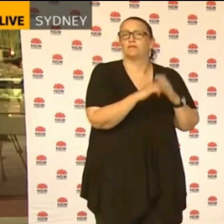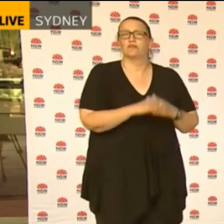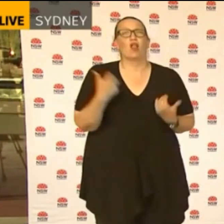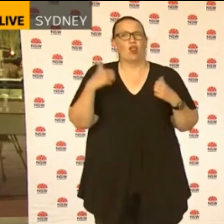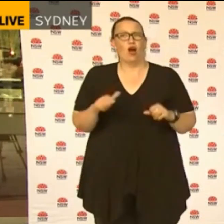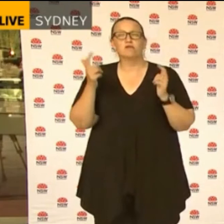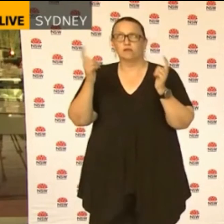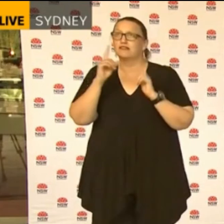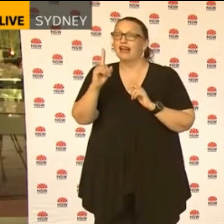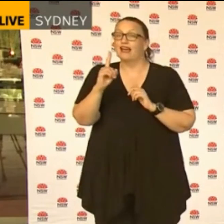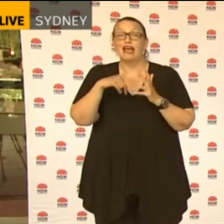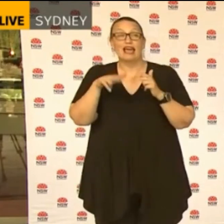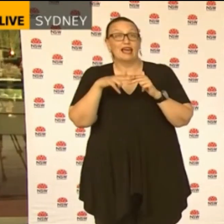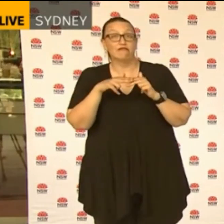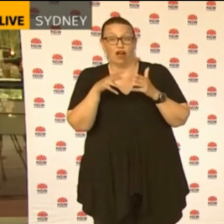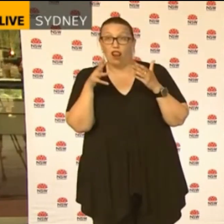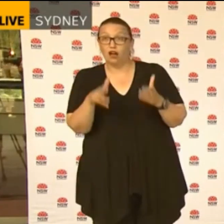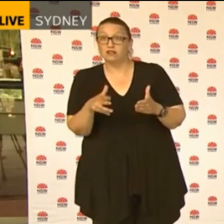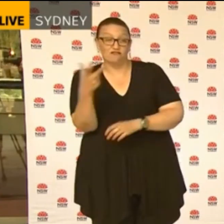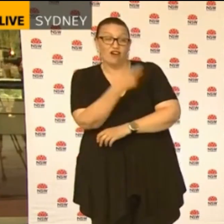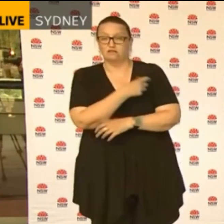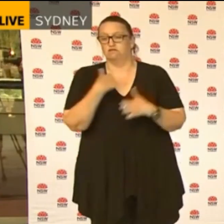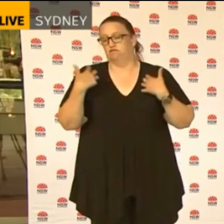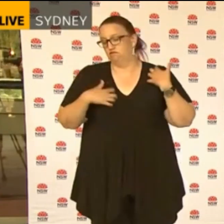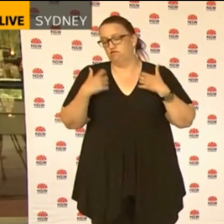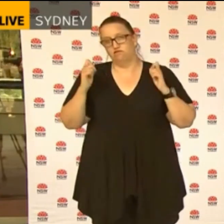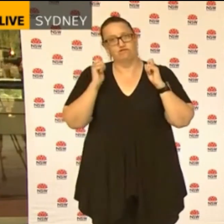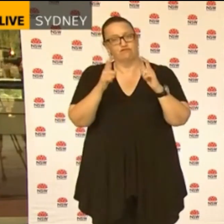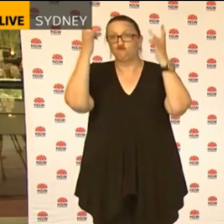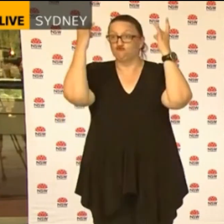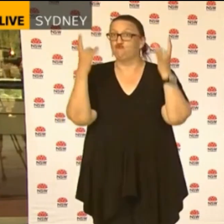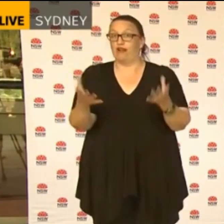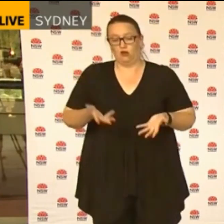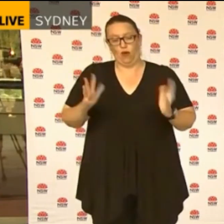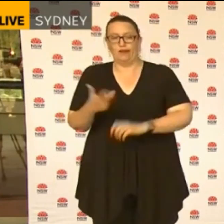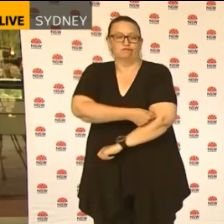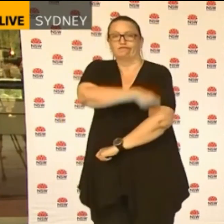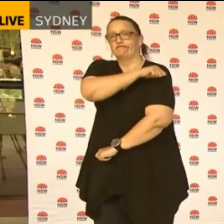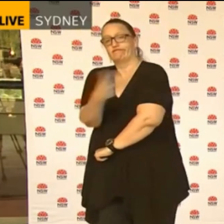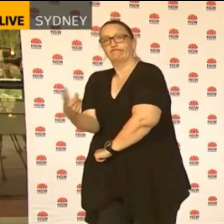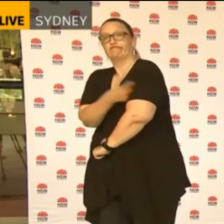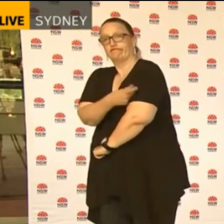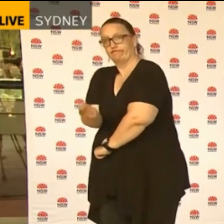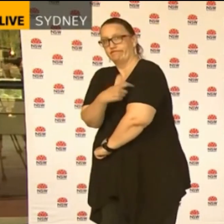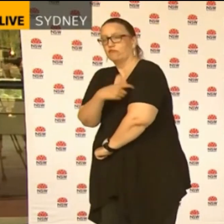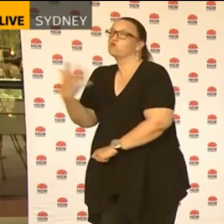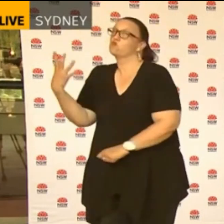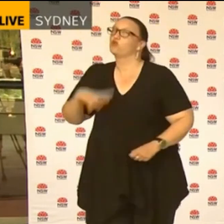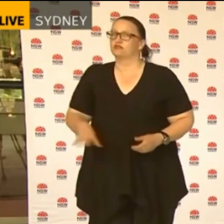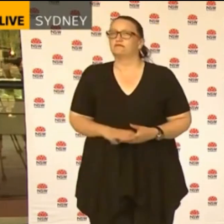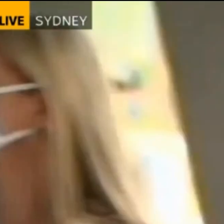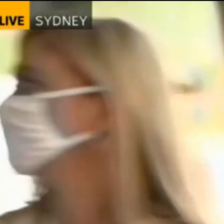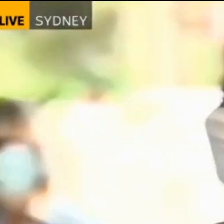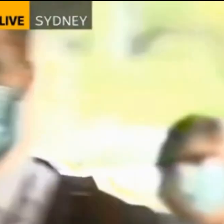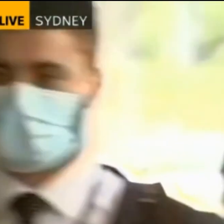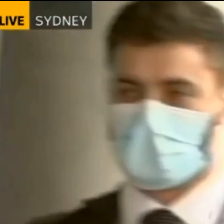have a vaccine, I too would be really willing, ready and able to put my arm up and get a vaccine. Dr.